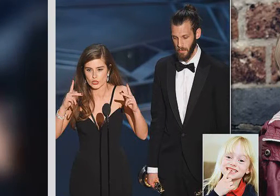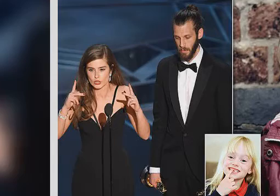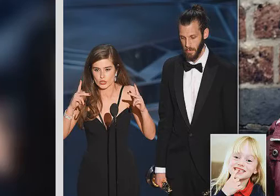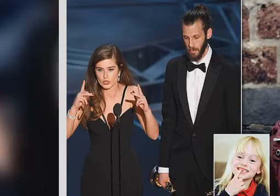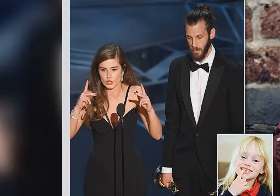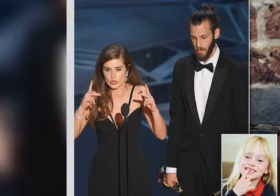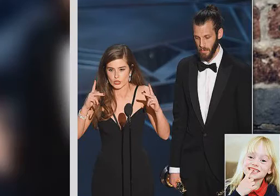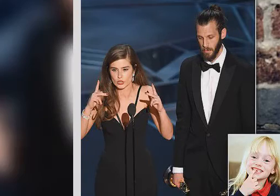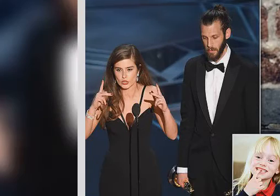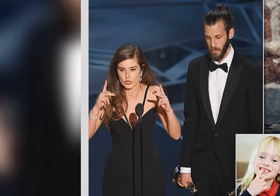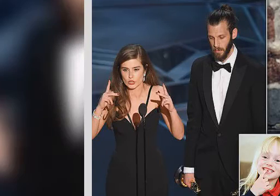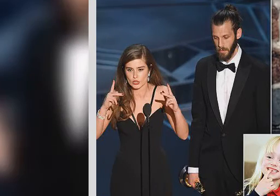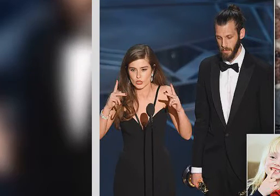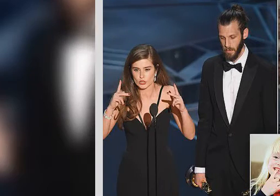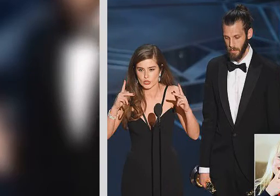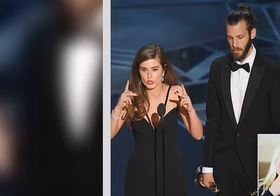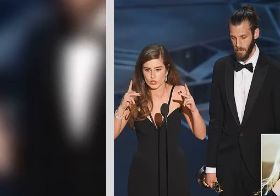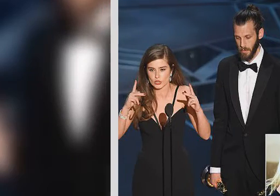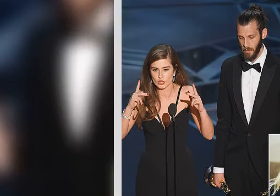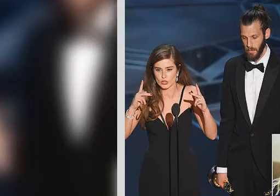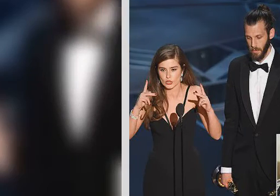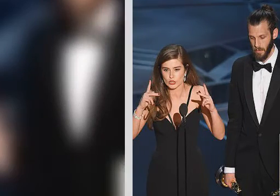as part of their daily lives.